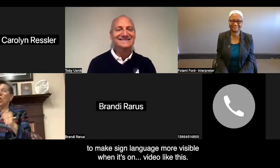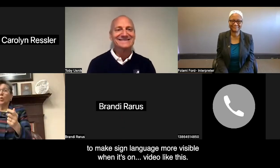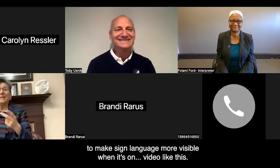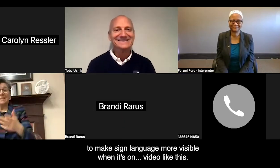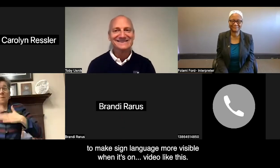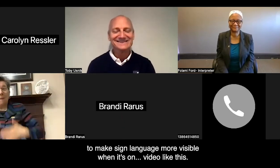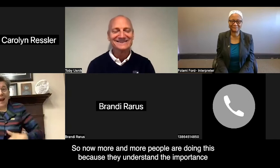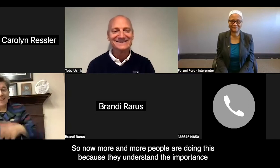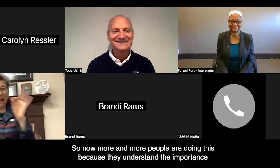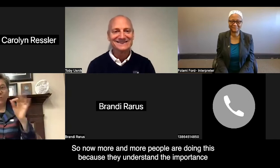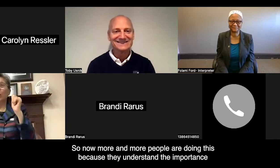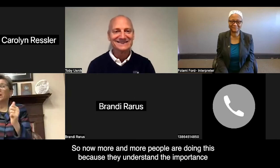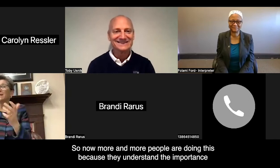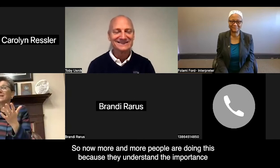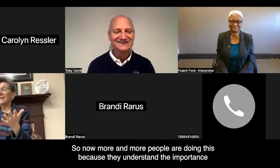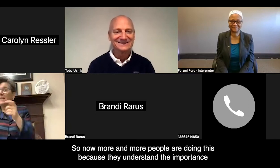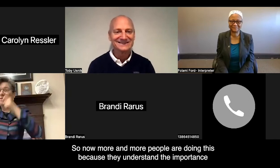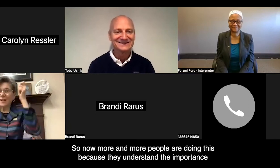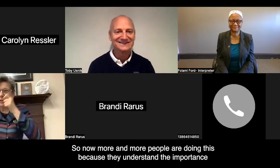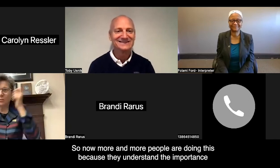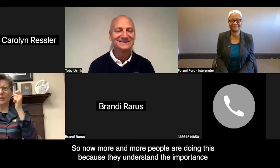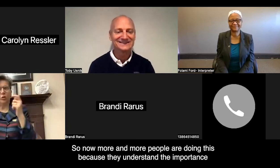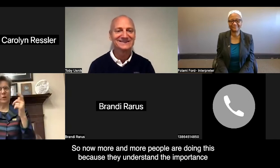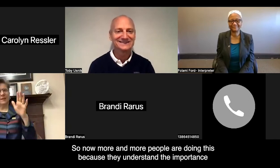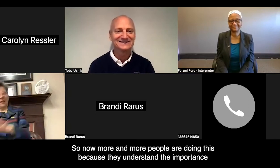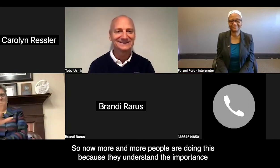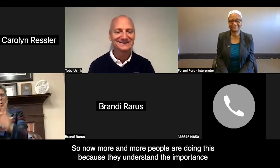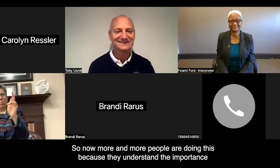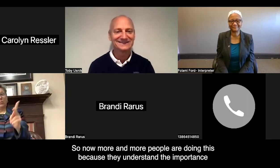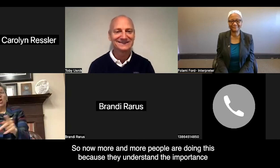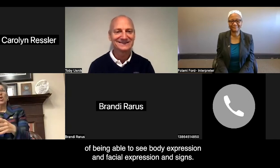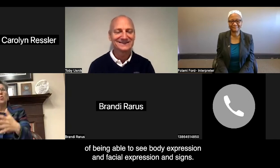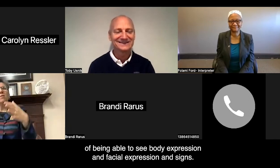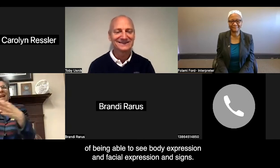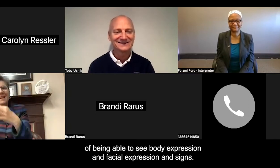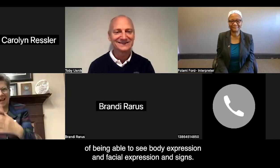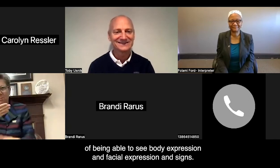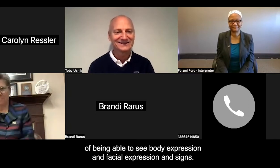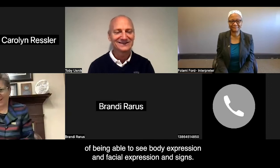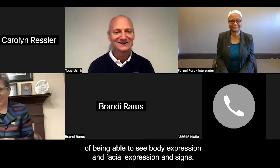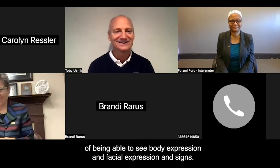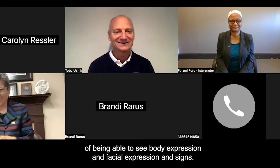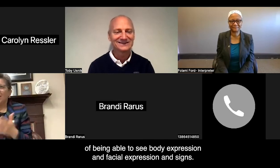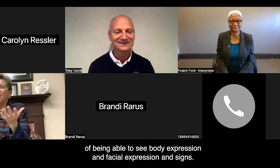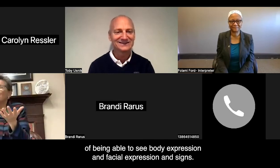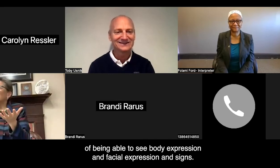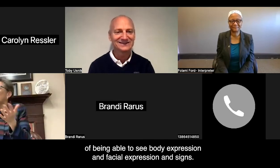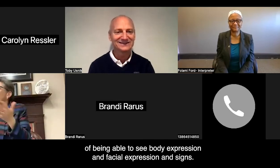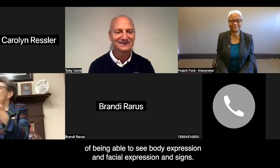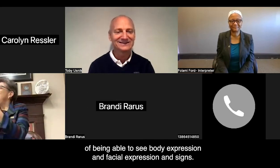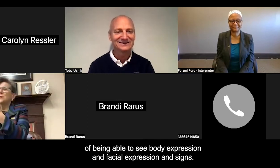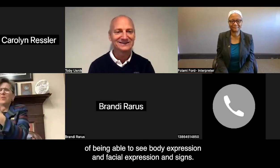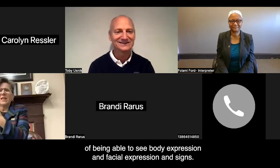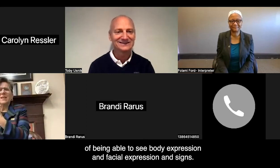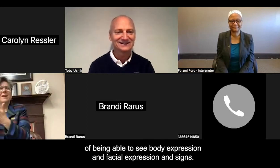So now more and more people are doing this because they understand the importance of being able to see body expression and facial expression and signs. It helps